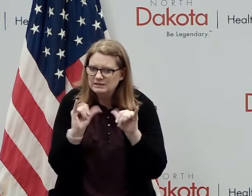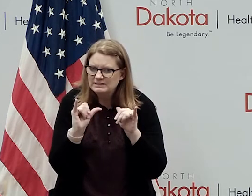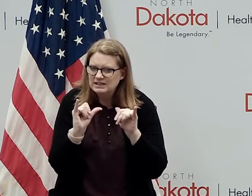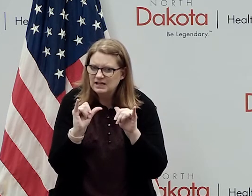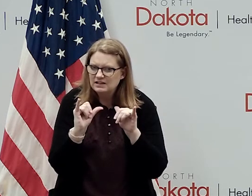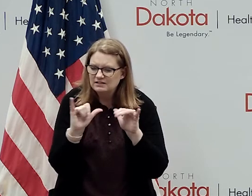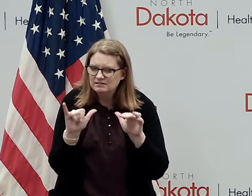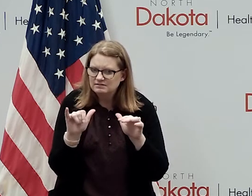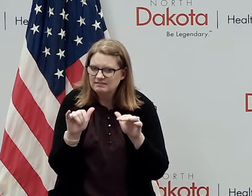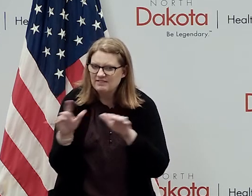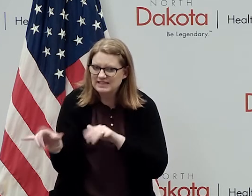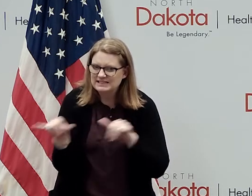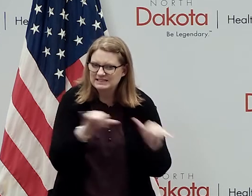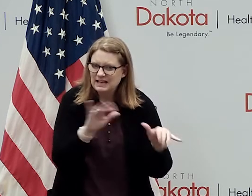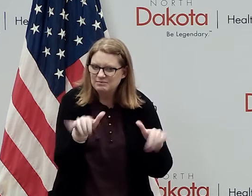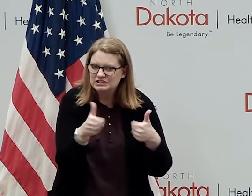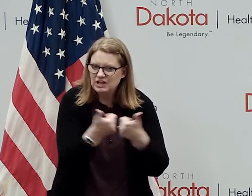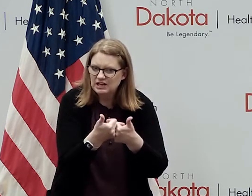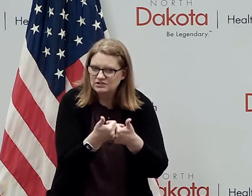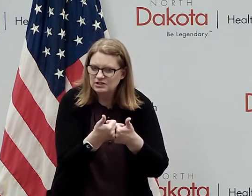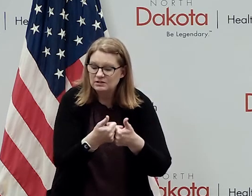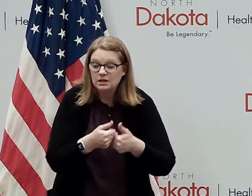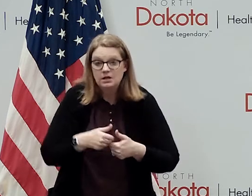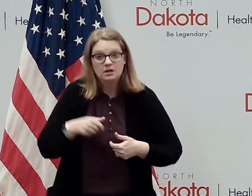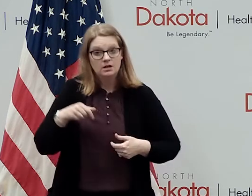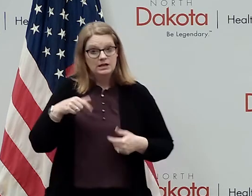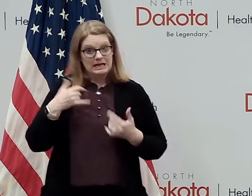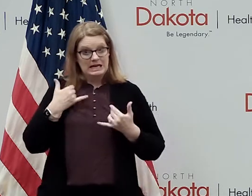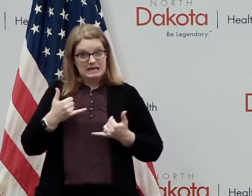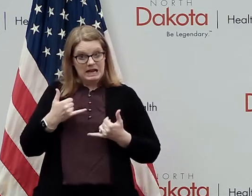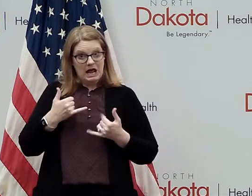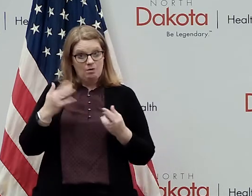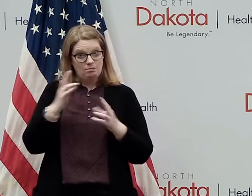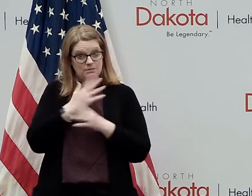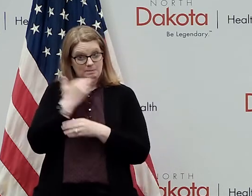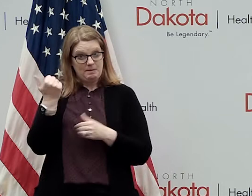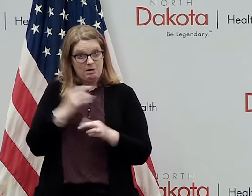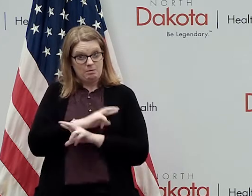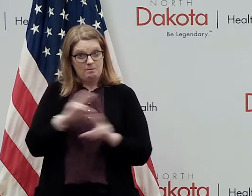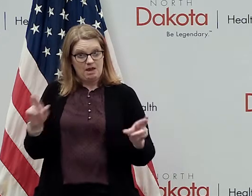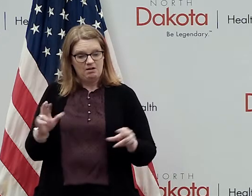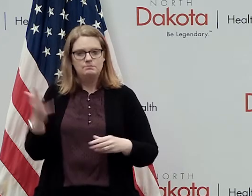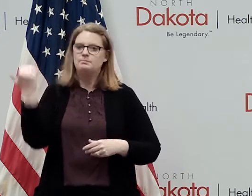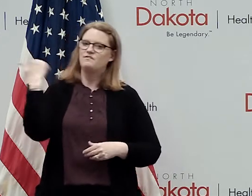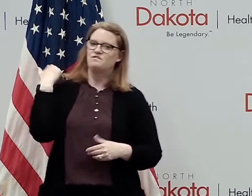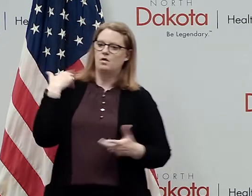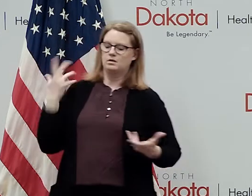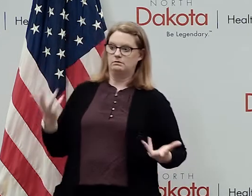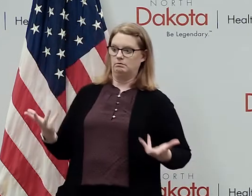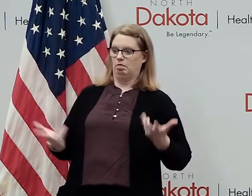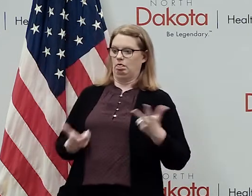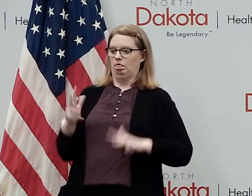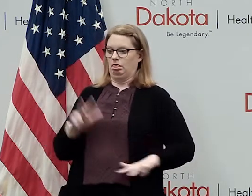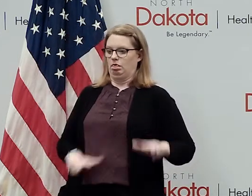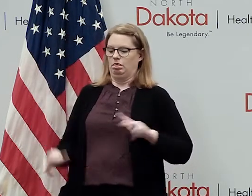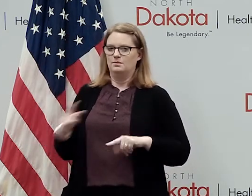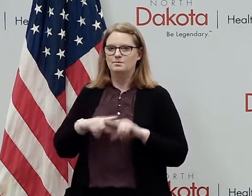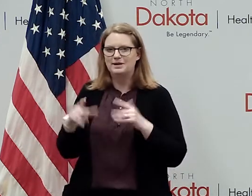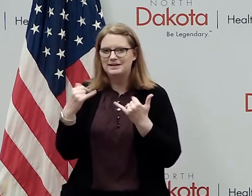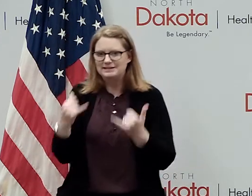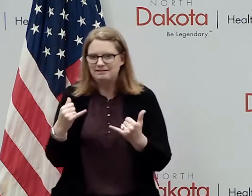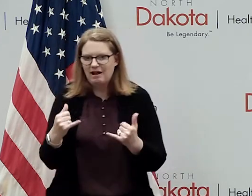faced 3 months ago. We're much better prepared to face them because of the capability that we've built up, particularly in our